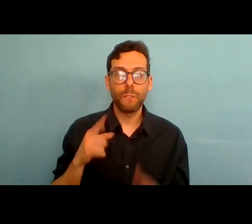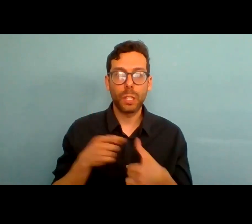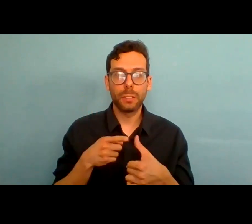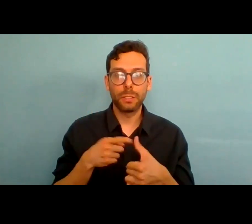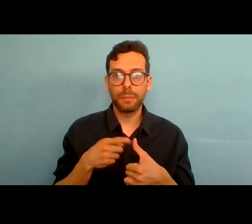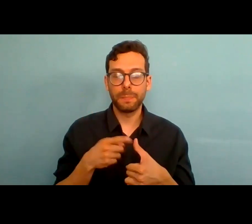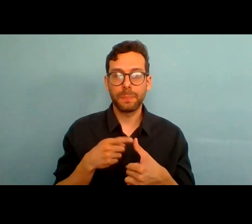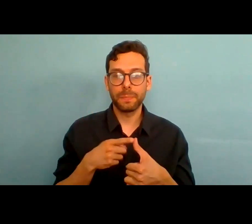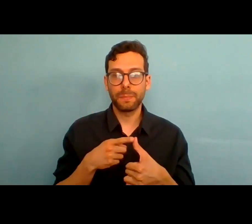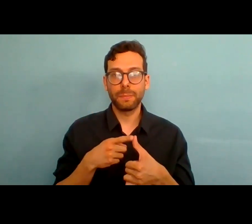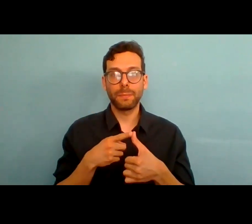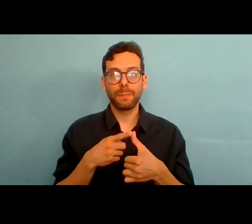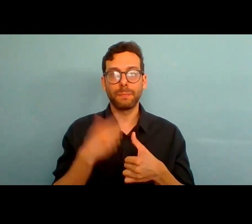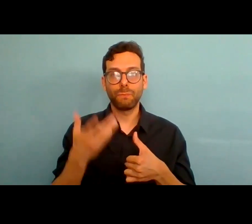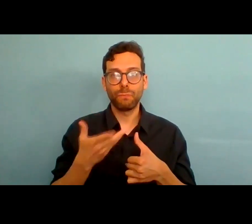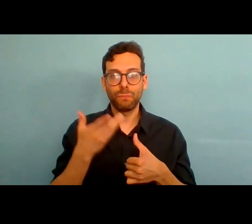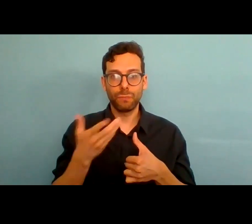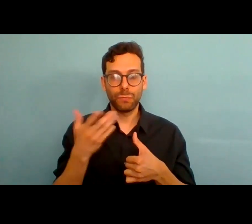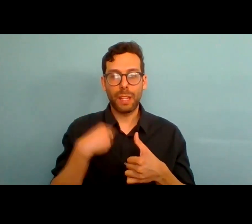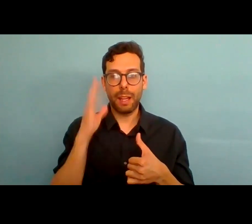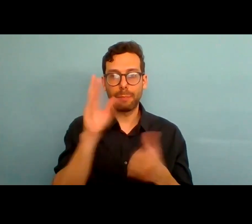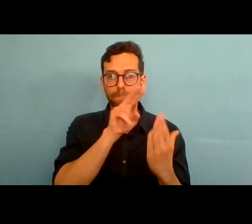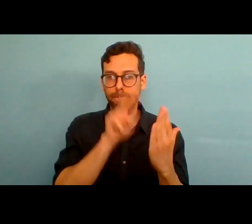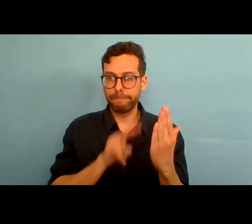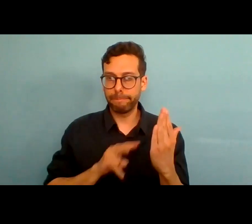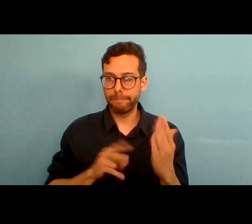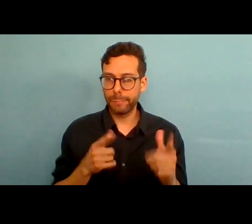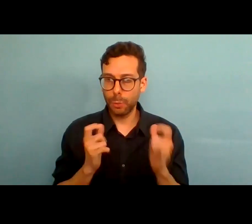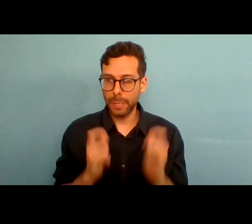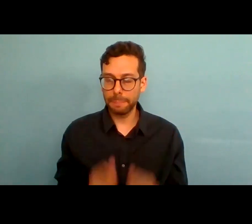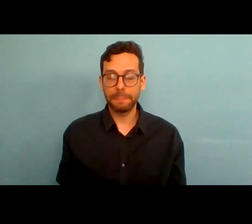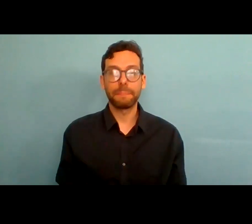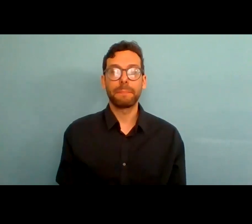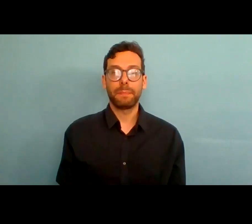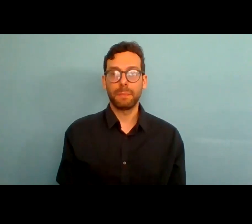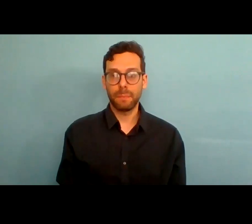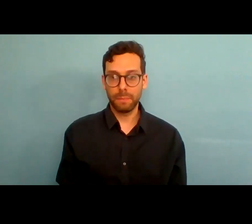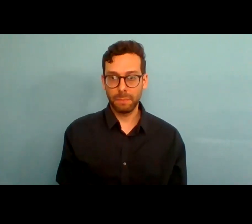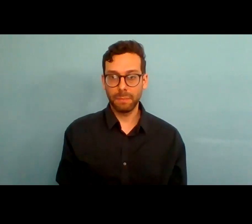let me just get my bearings real quick. All right.